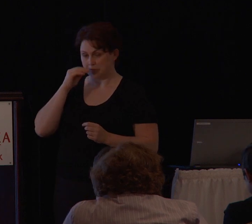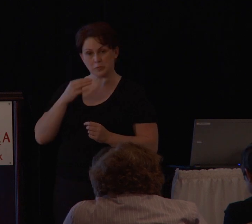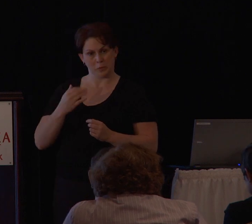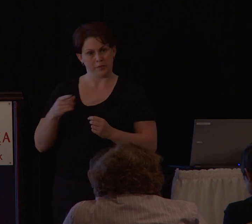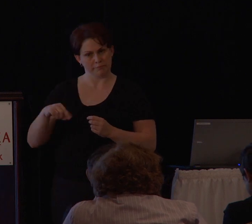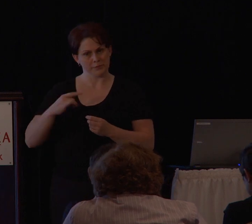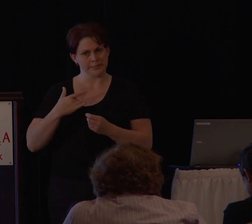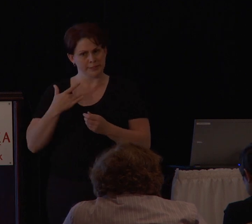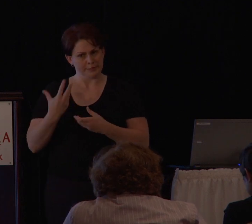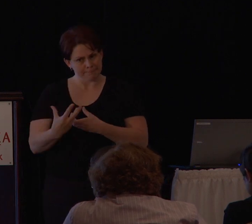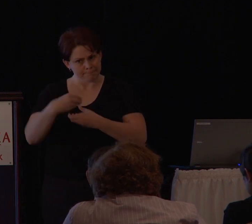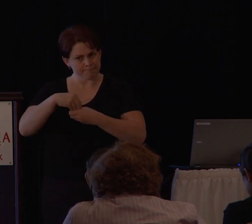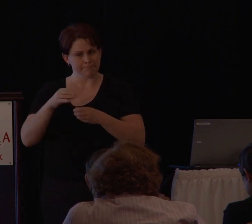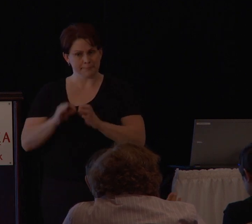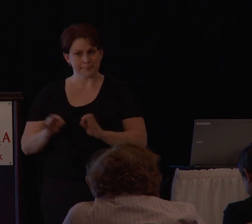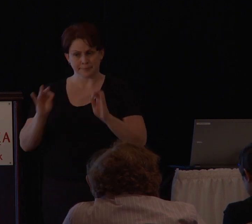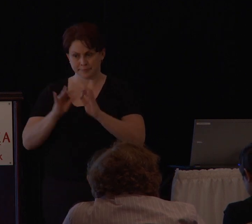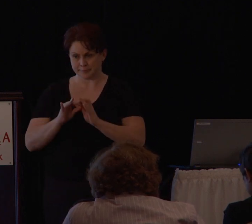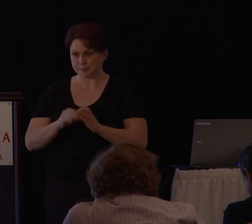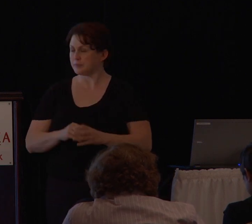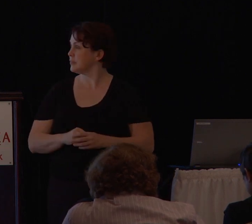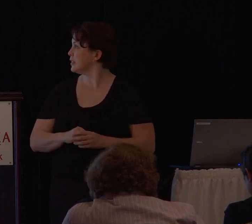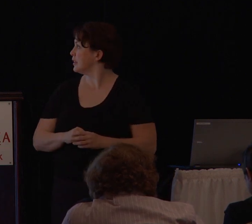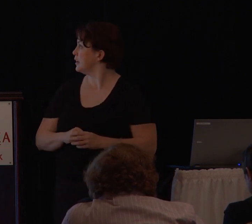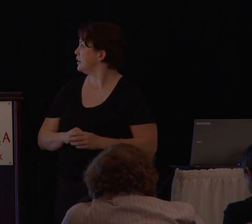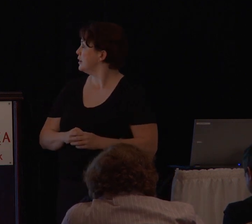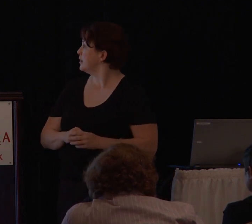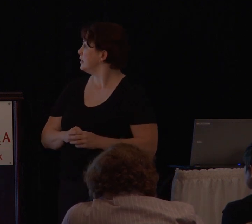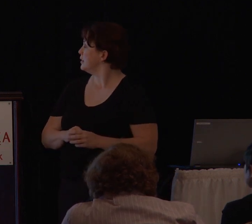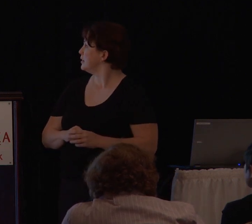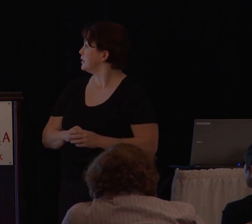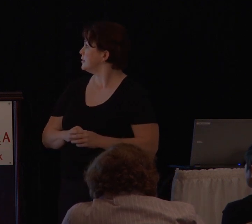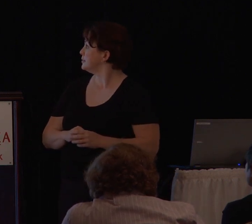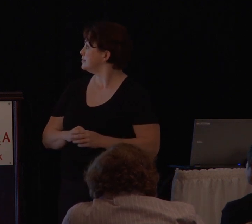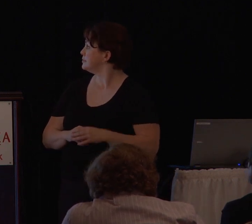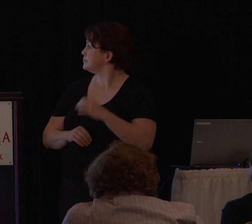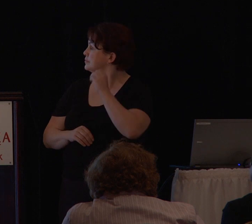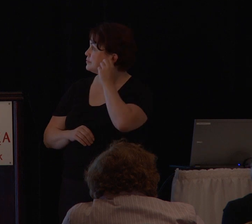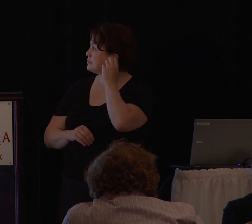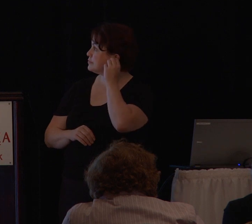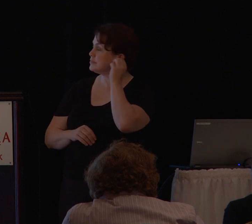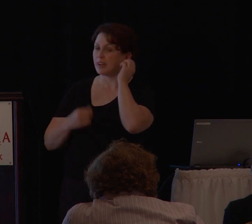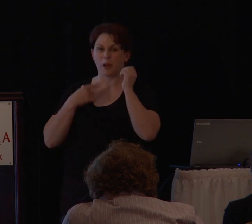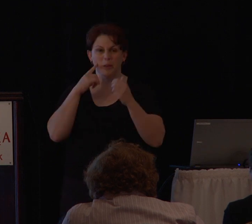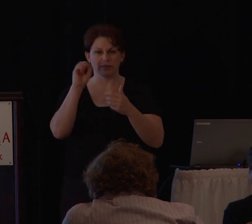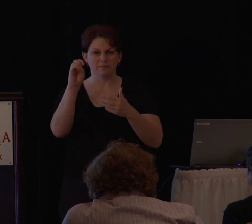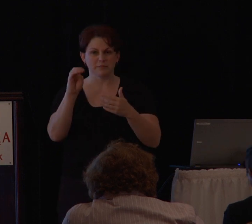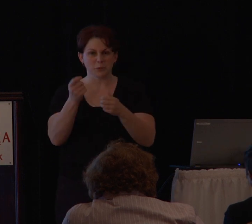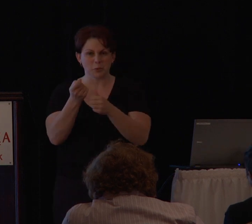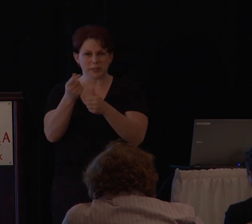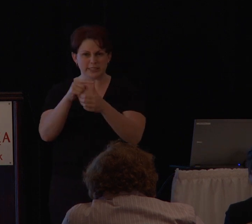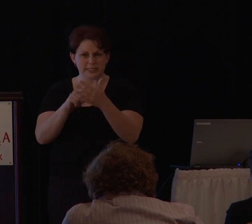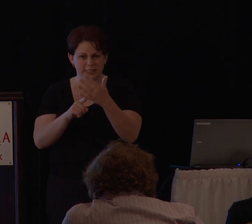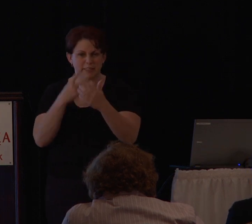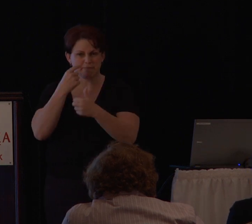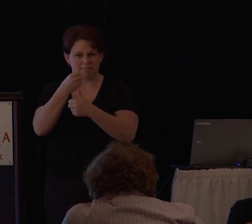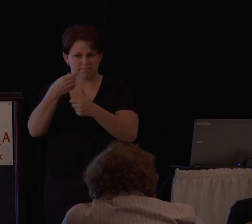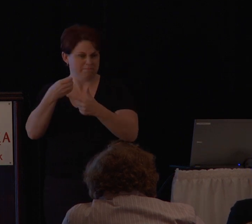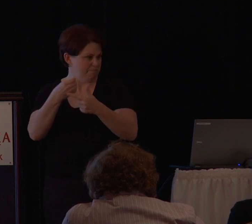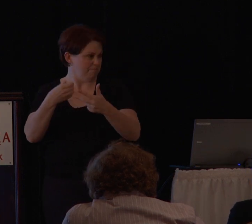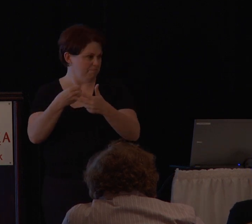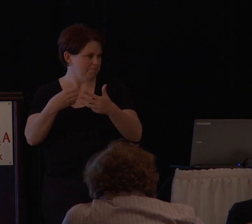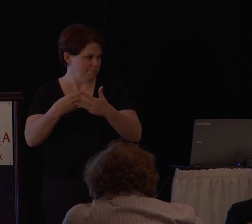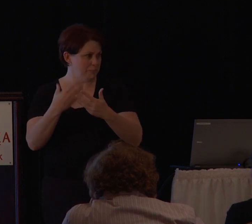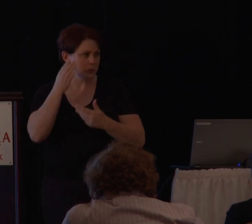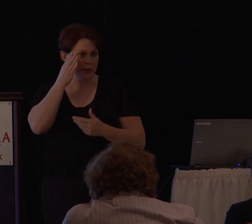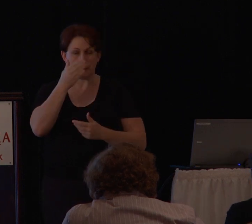in their classroom? So, and I'll just highlight them all quickly and then go into each of them in a little